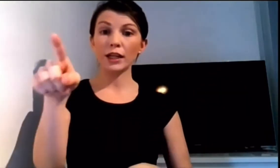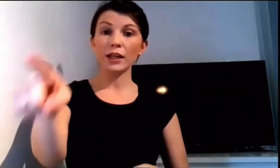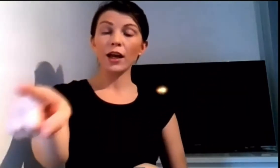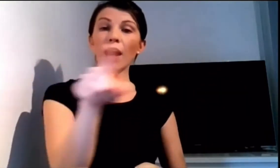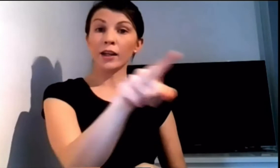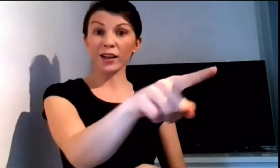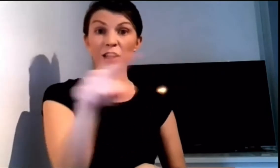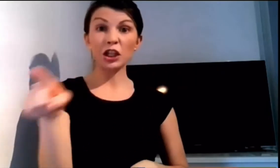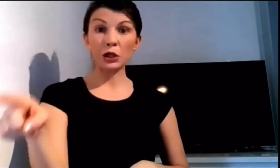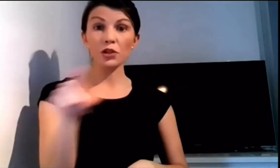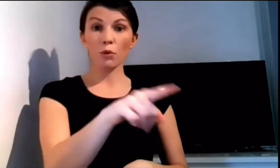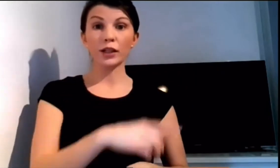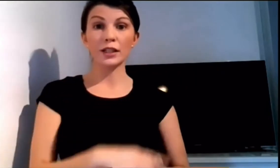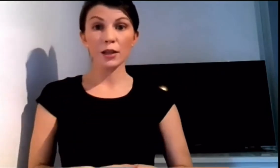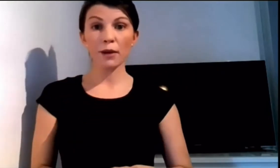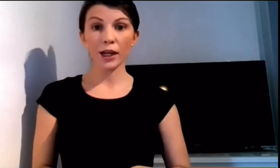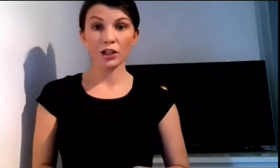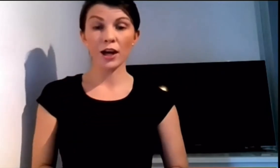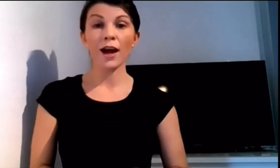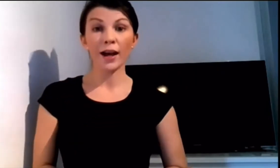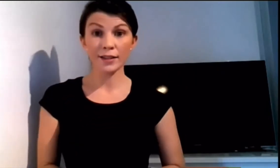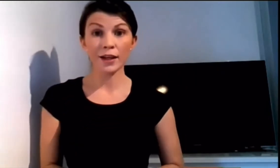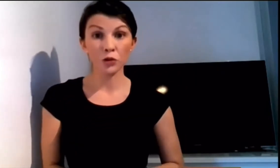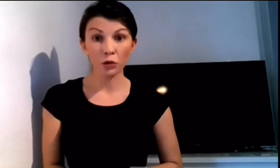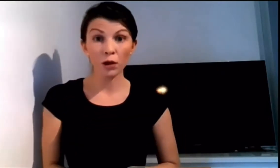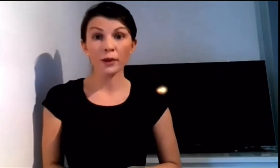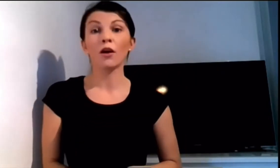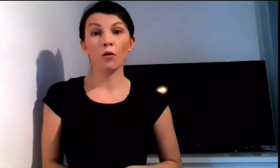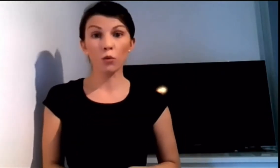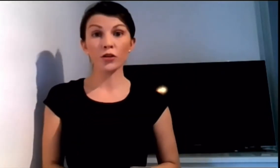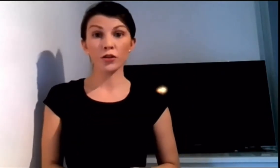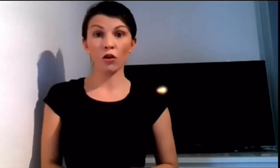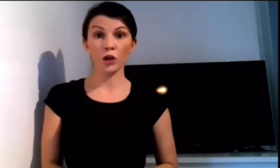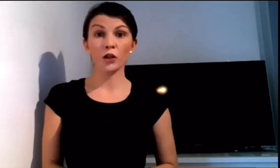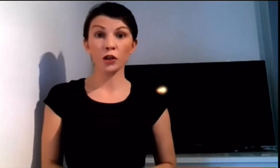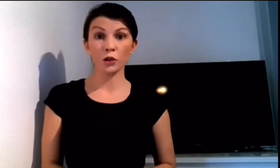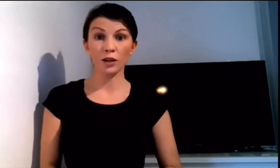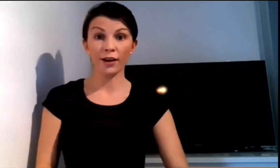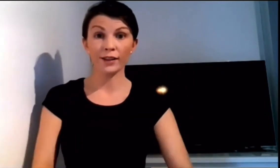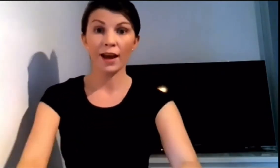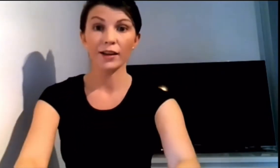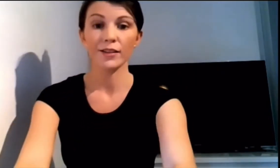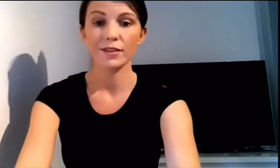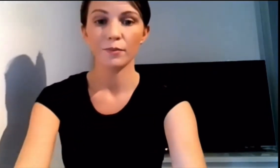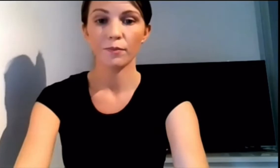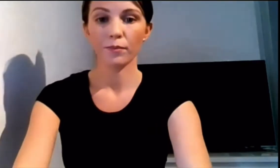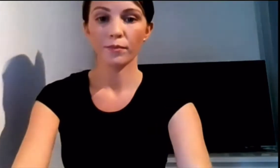and I'd like you to point to the picture and tell your mummy what song you would like next.